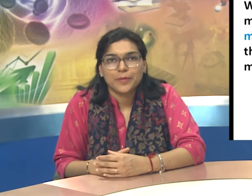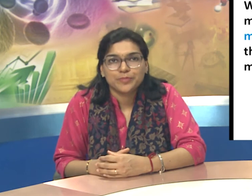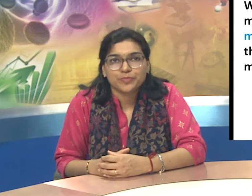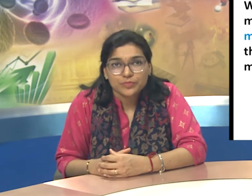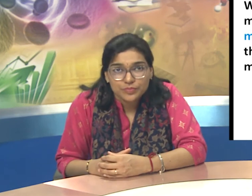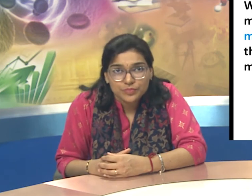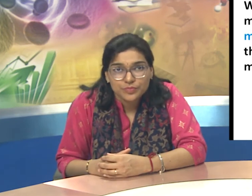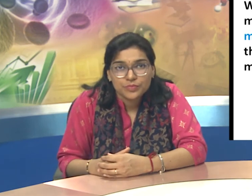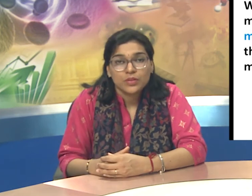ineffective.